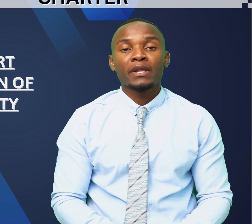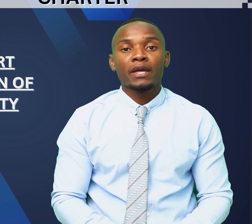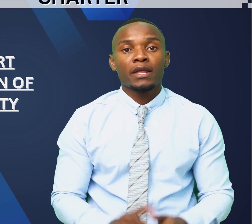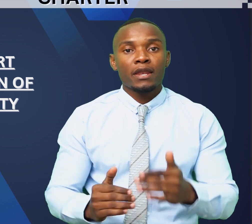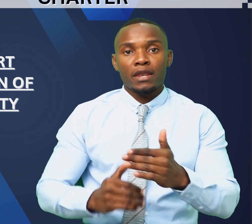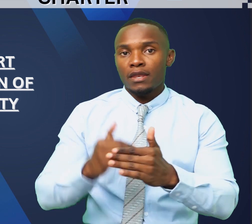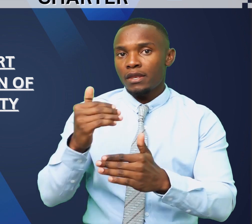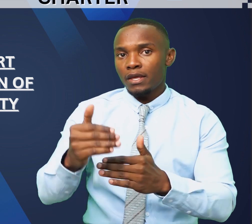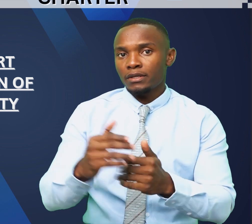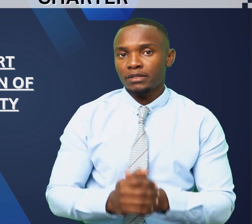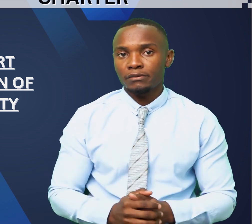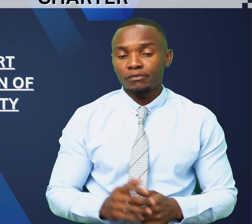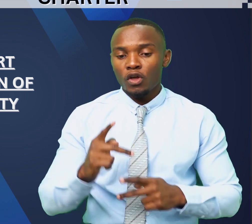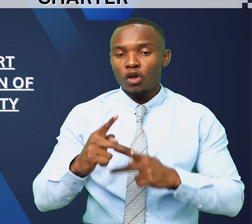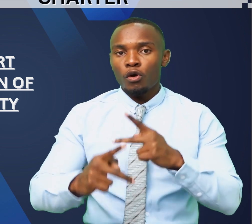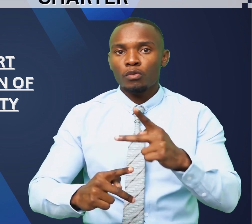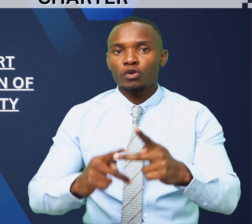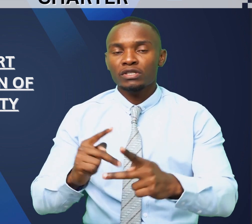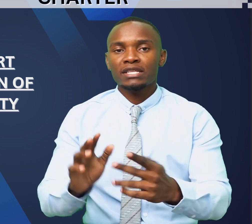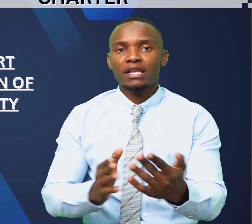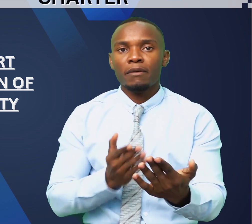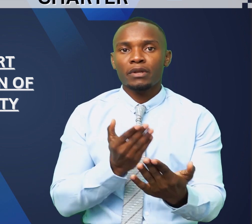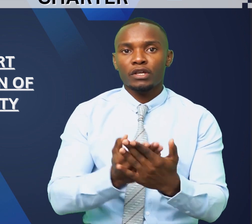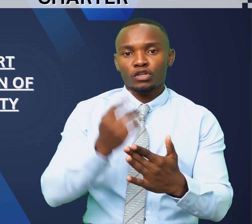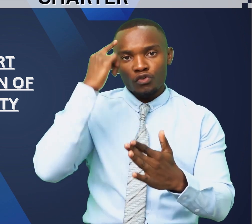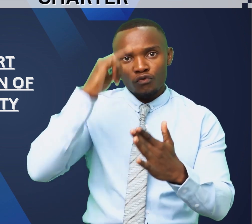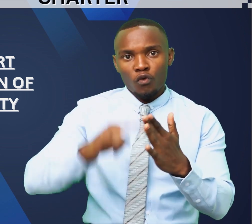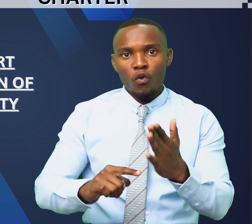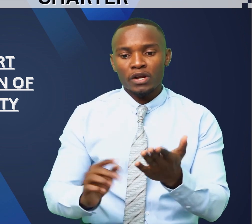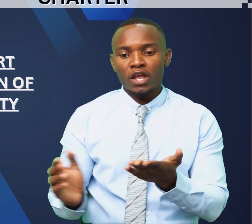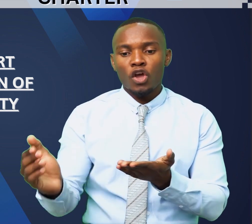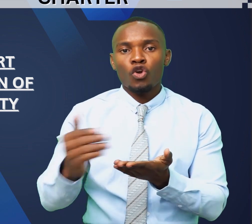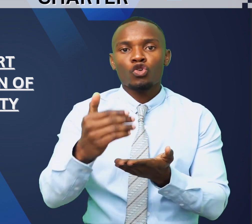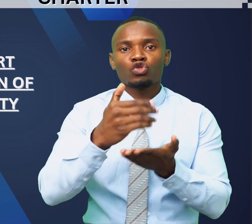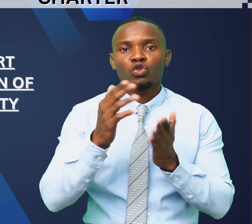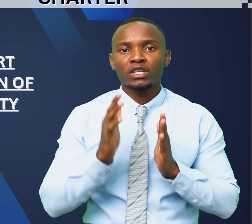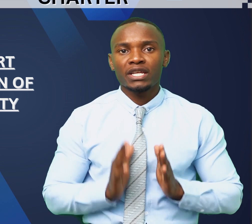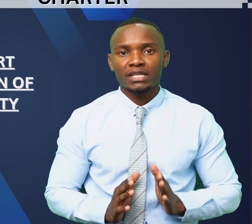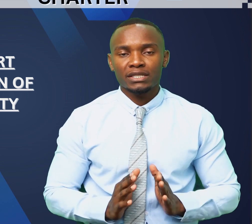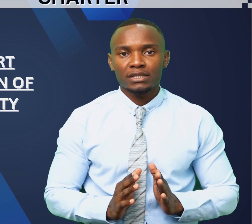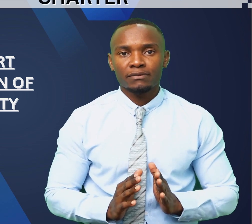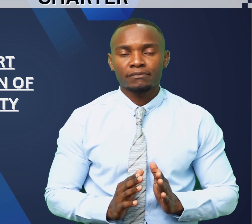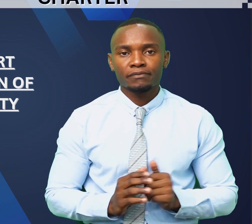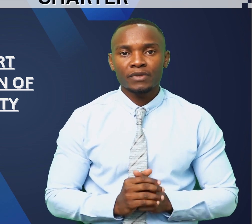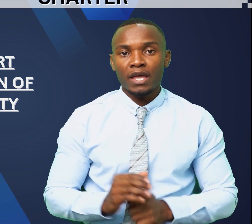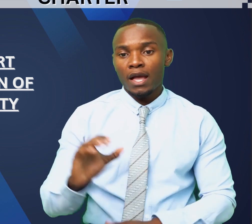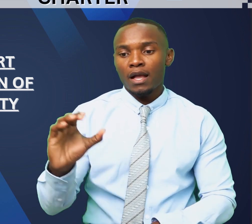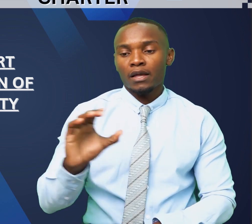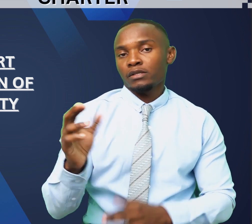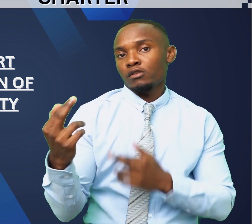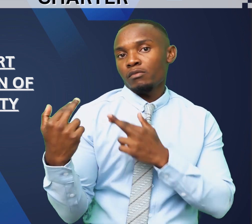Service rendered: process applications for consolidators. Customer